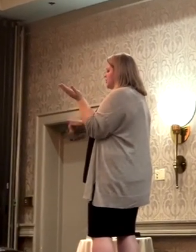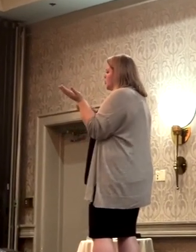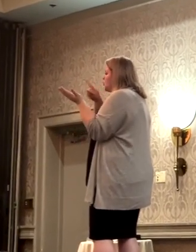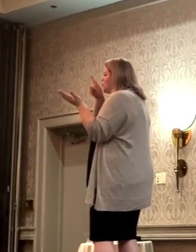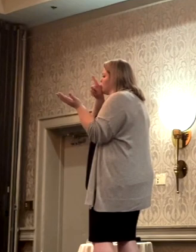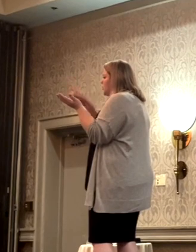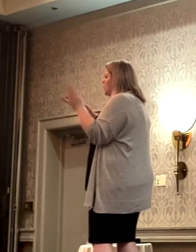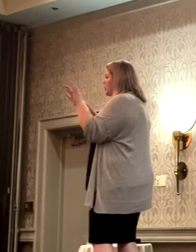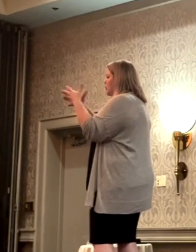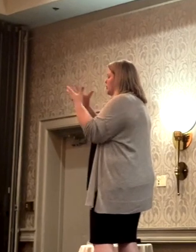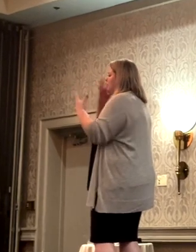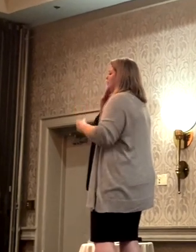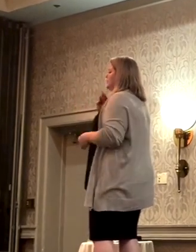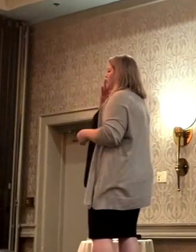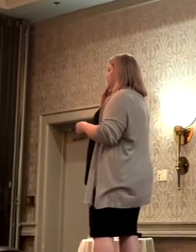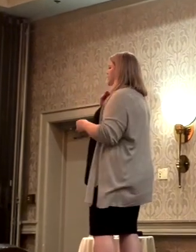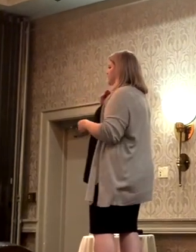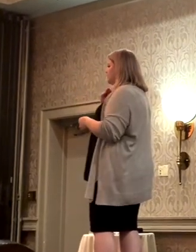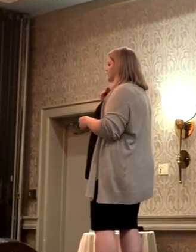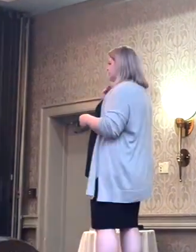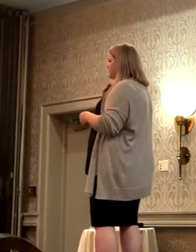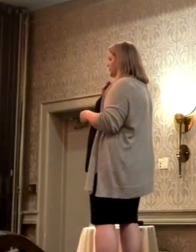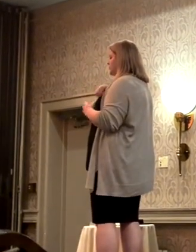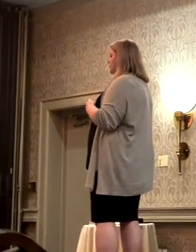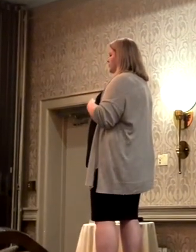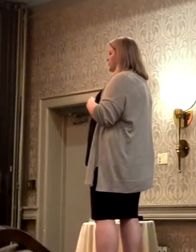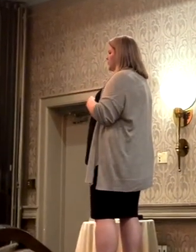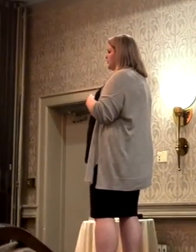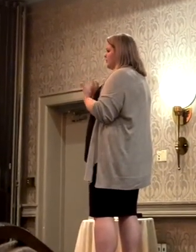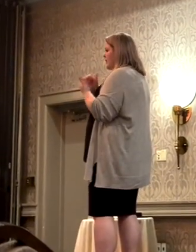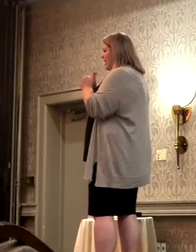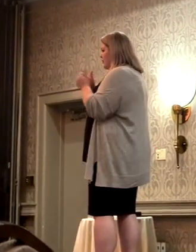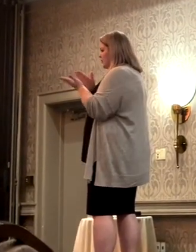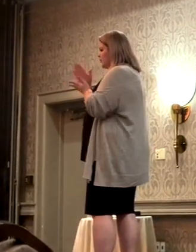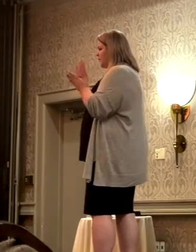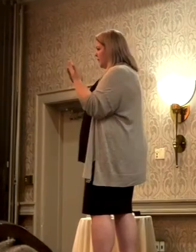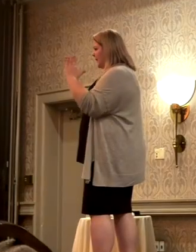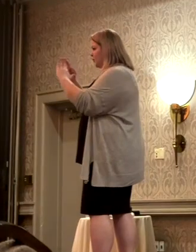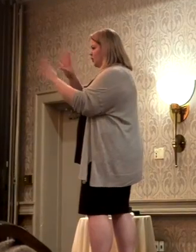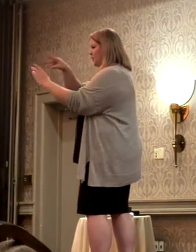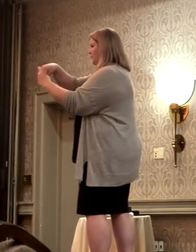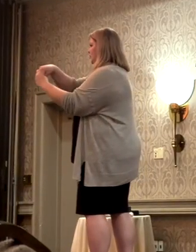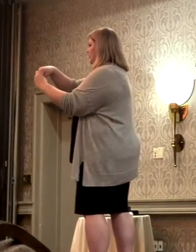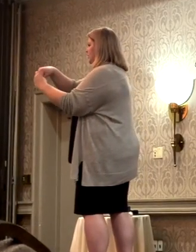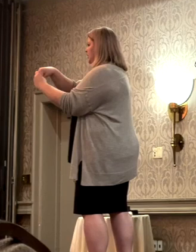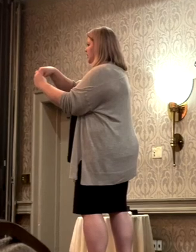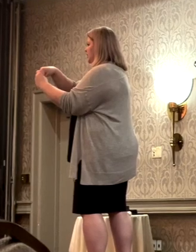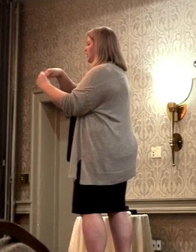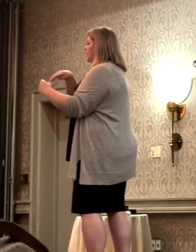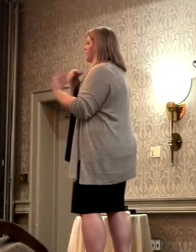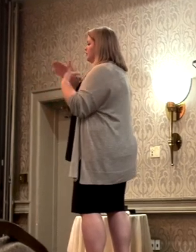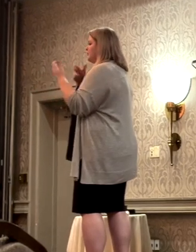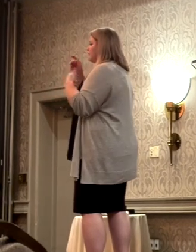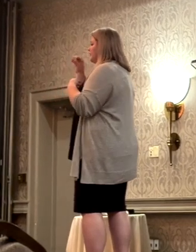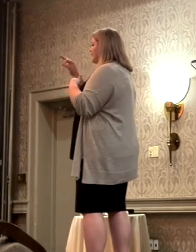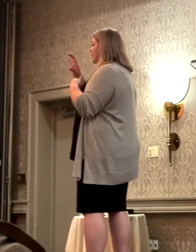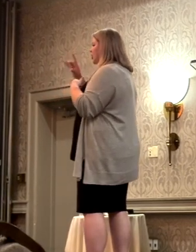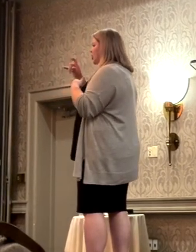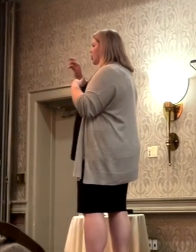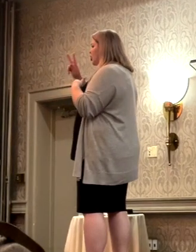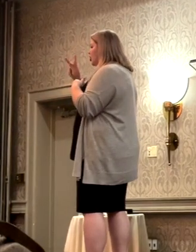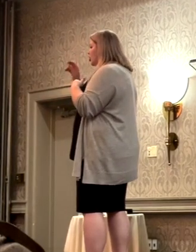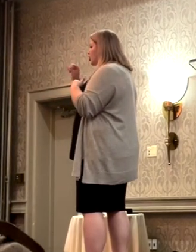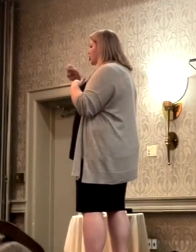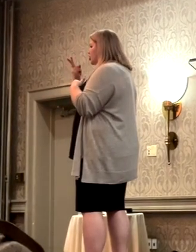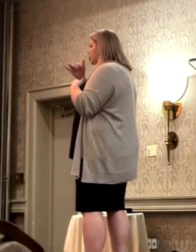real world experiences through community involvement, whether it is clerkships with